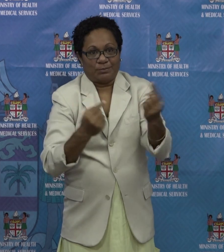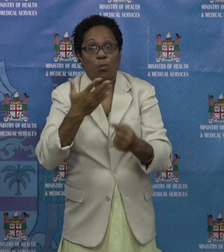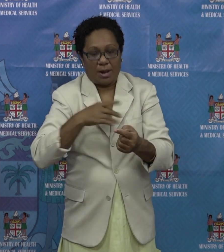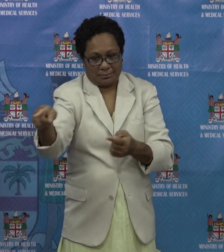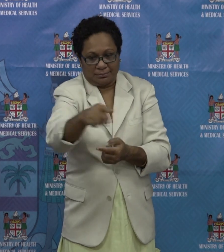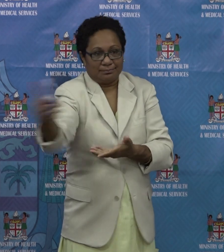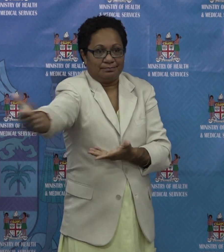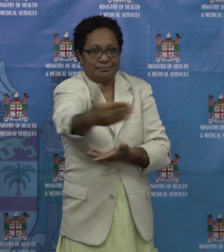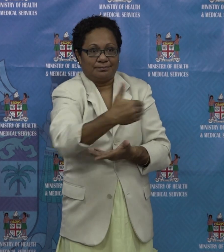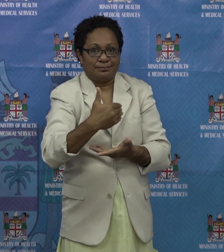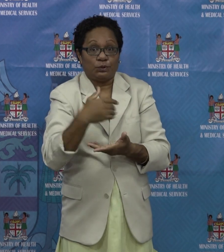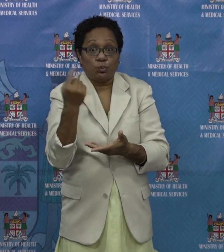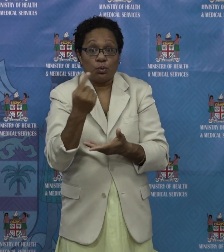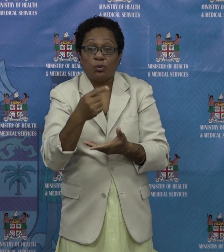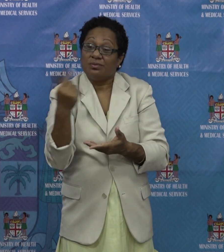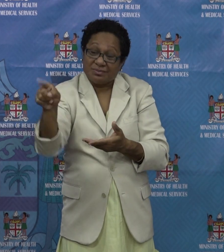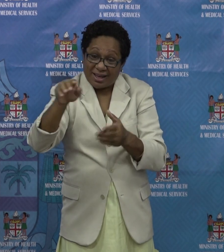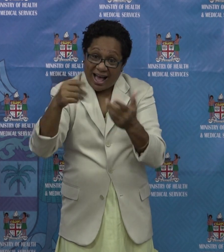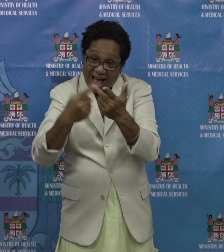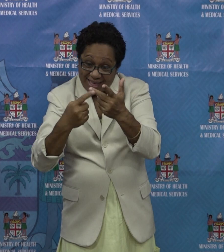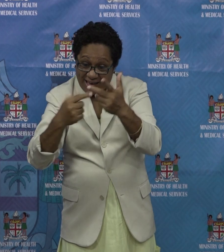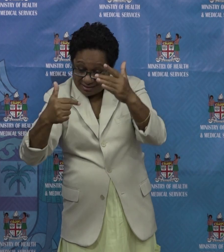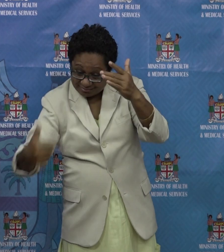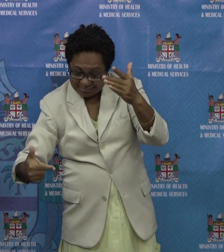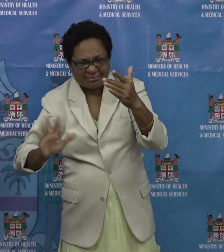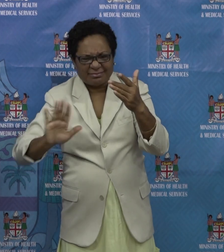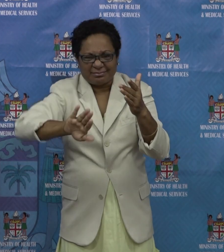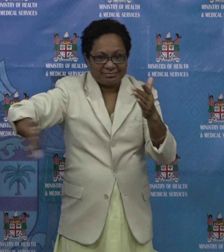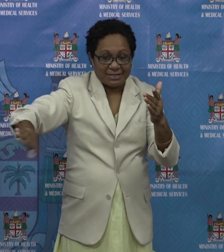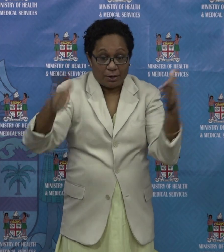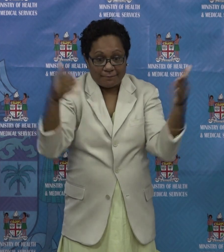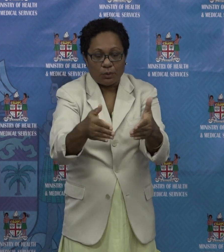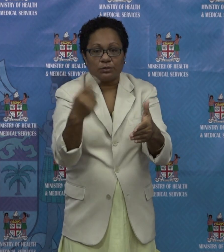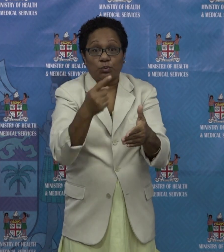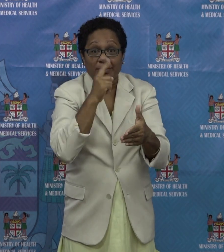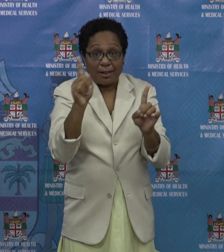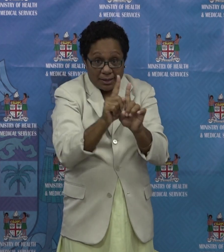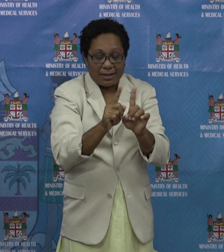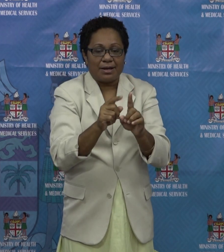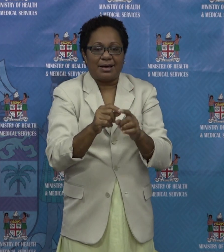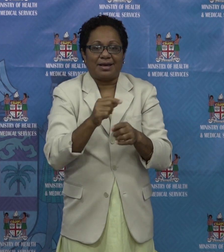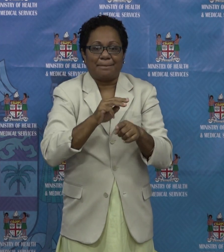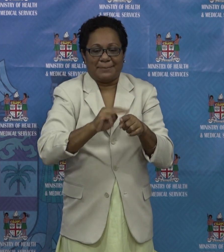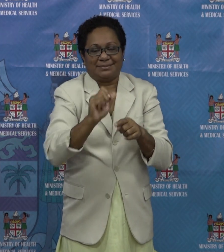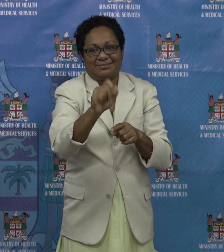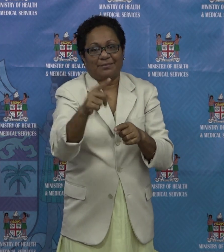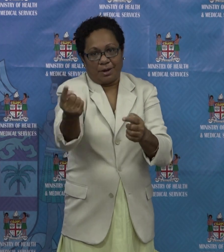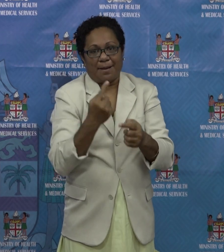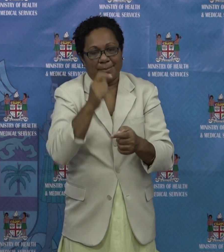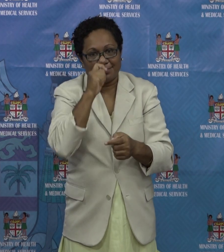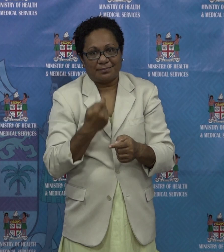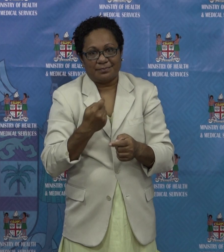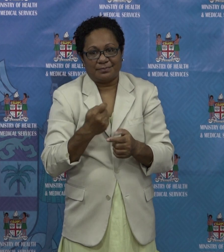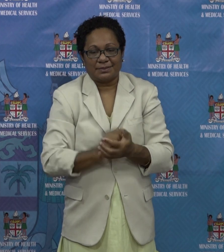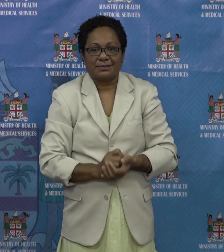We are rounding up all those who need to be swabbed. As we became more concrete with our messaging, then we were able to say, no, you don't